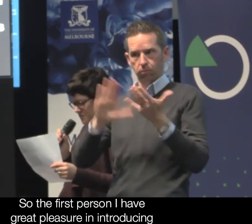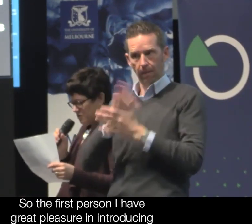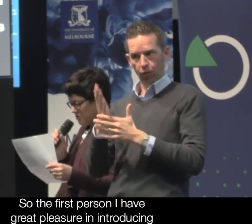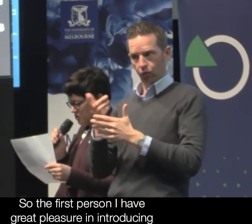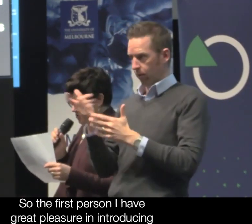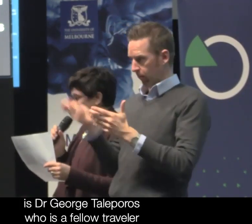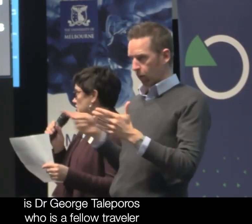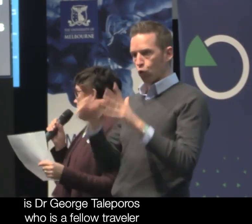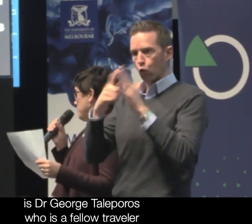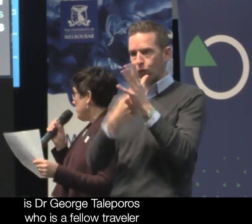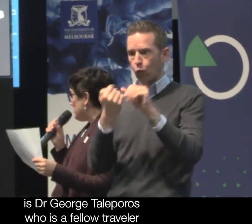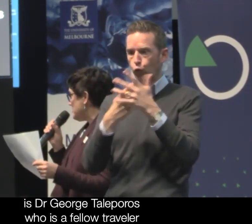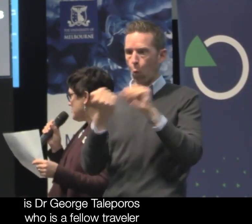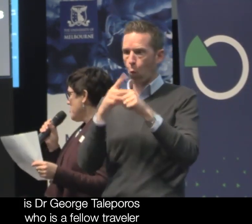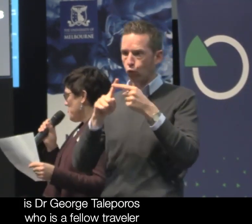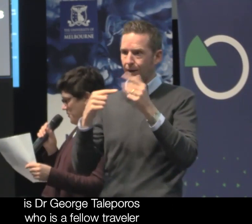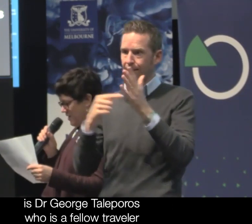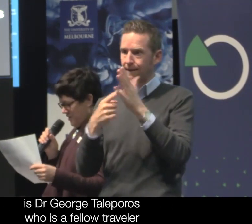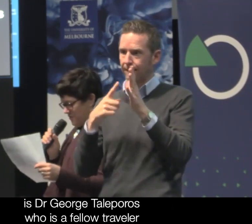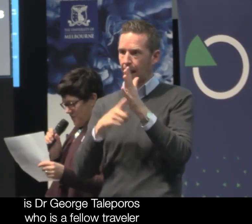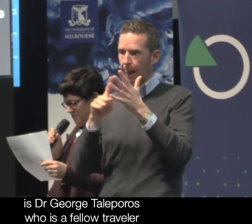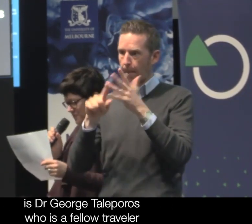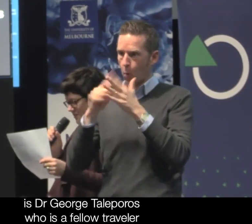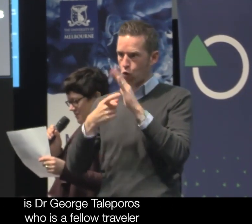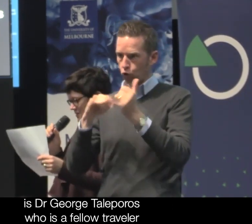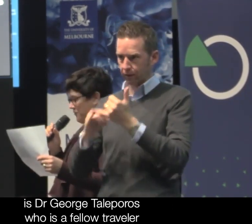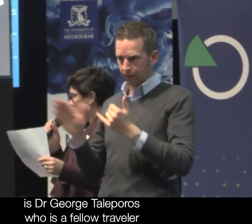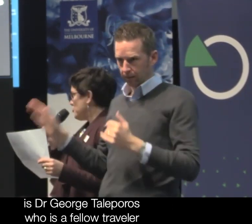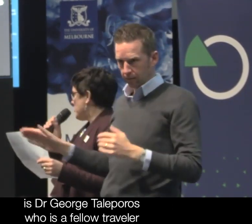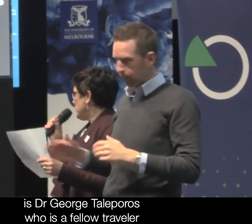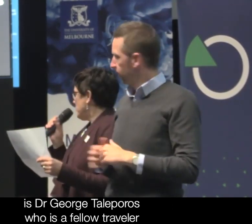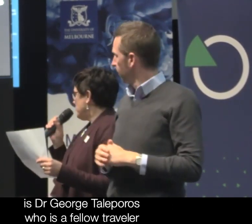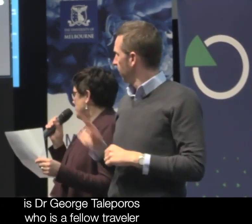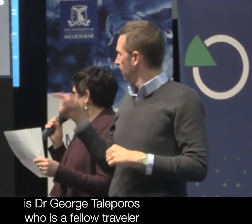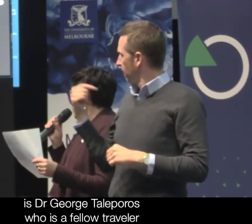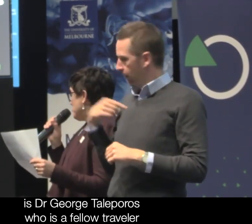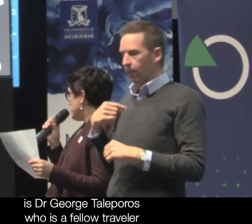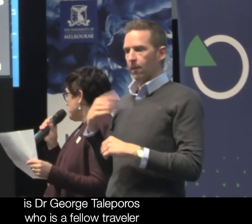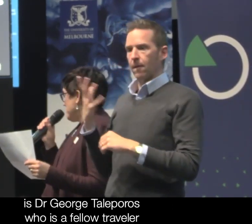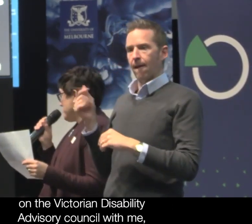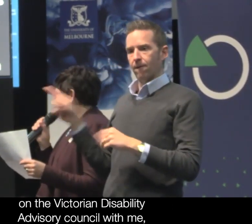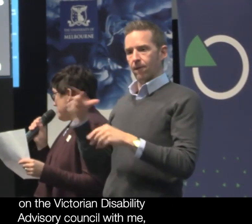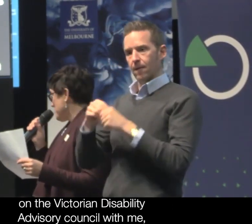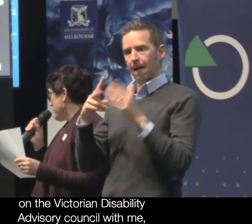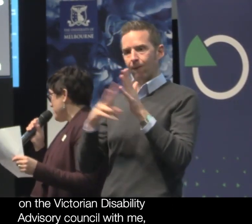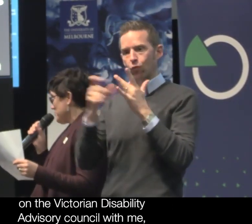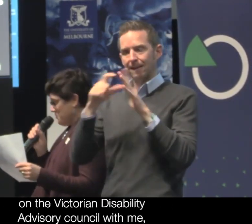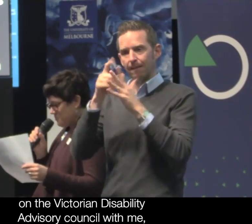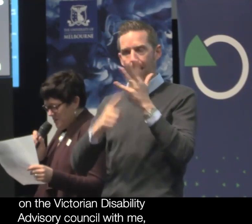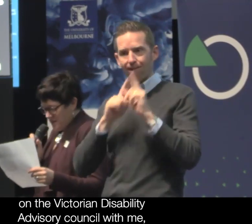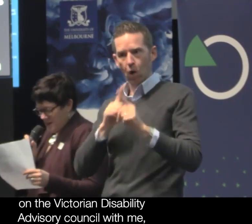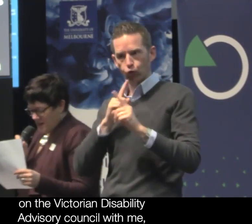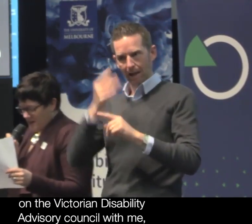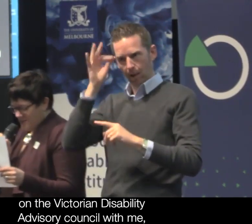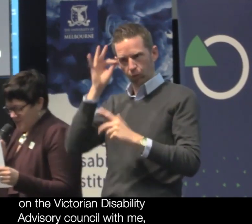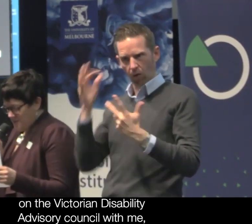is Dr. George Talapouris, who I have a fellow traveller on the Victorian Disability Advisory Council with